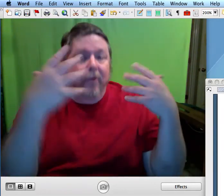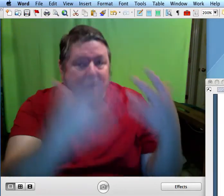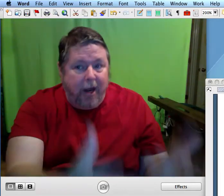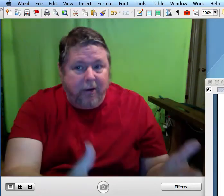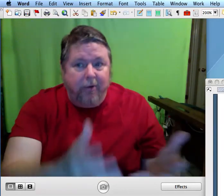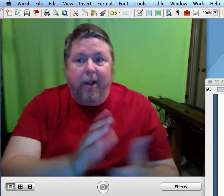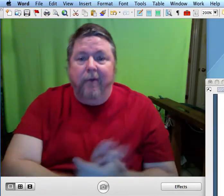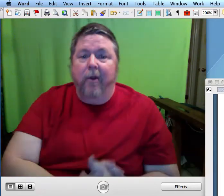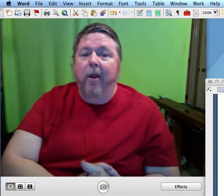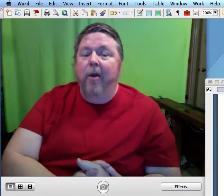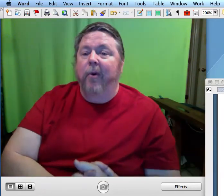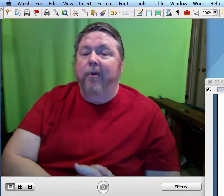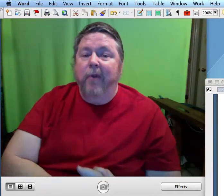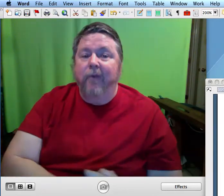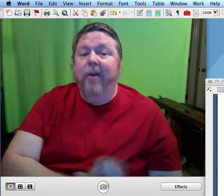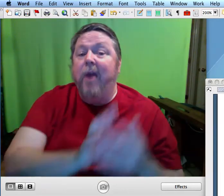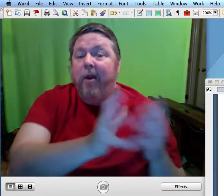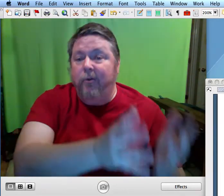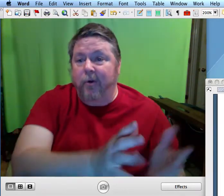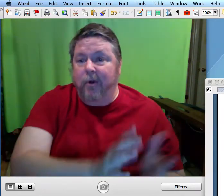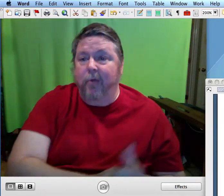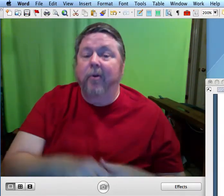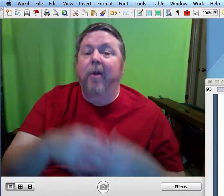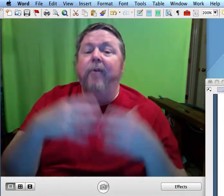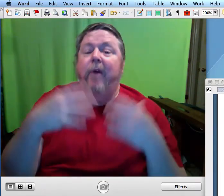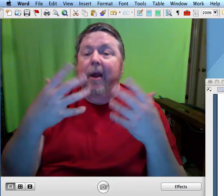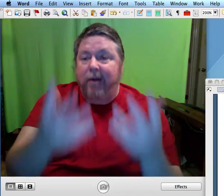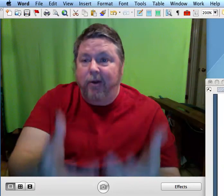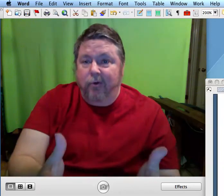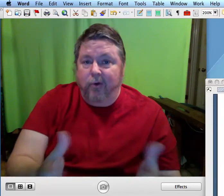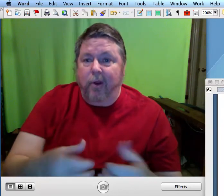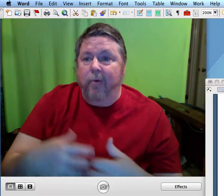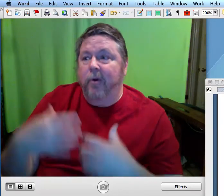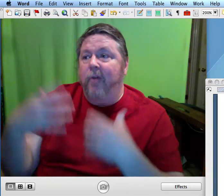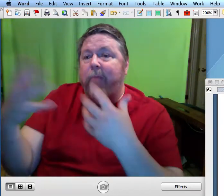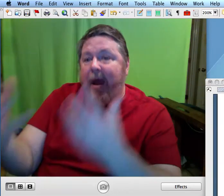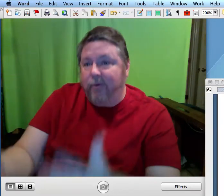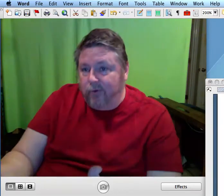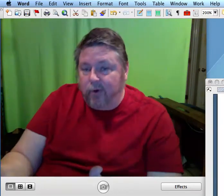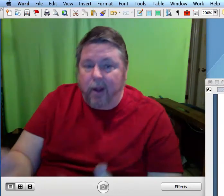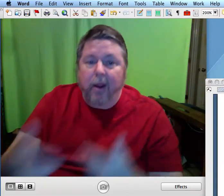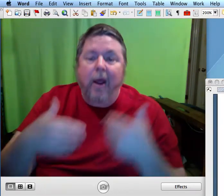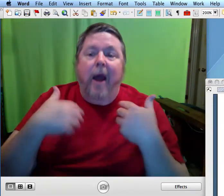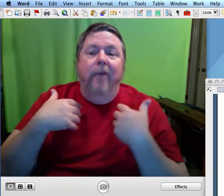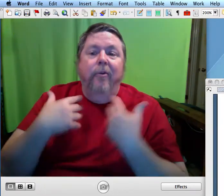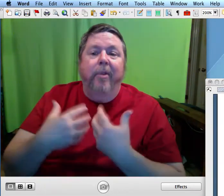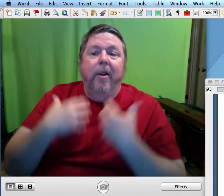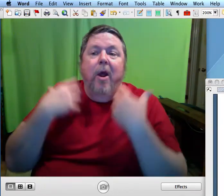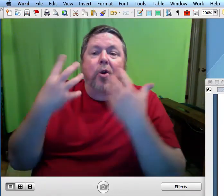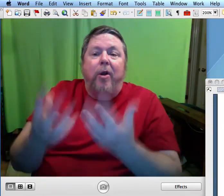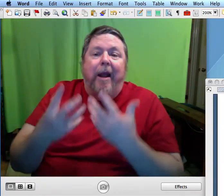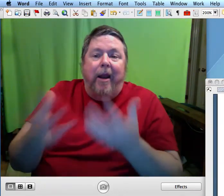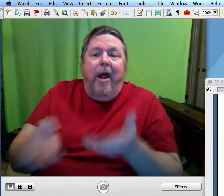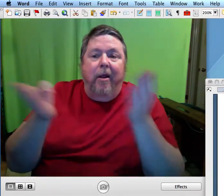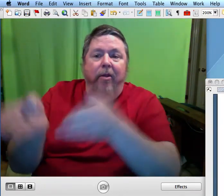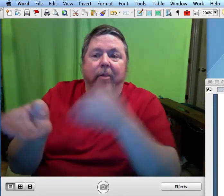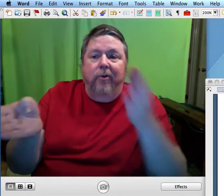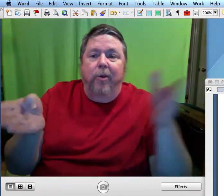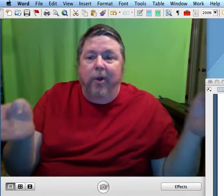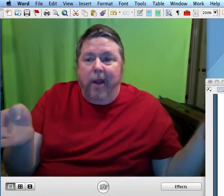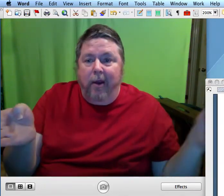I entertain you in ASL? What do deaf entertainers look like? What do deaf teachers look like? What do deaf pastors look like? I should be looking